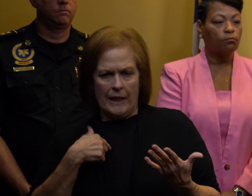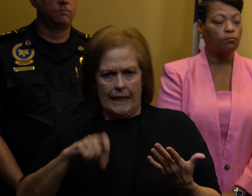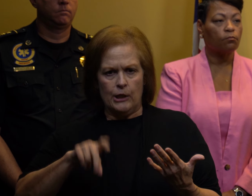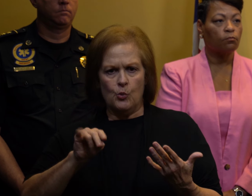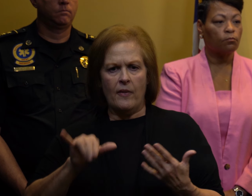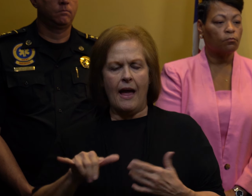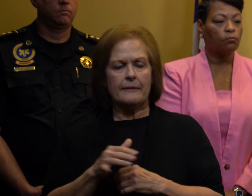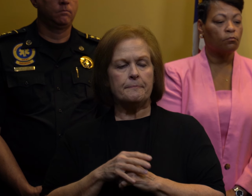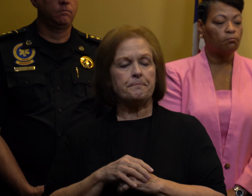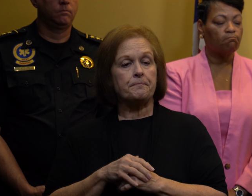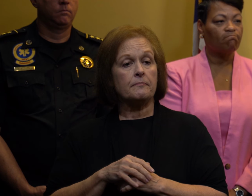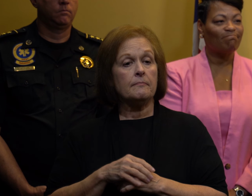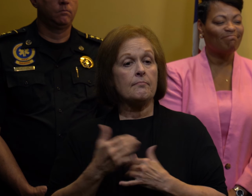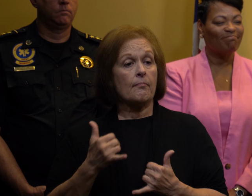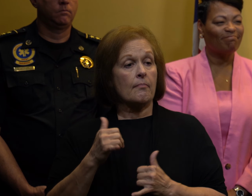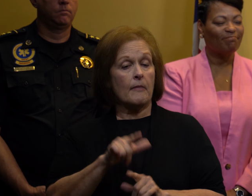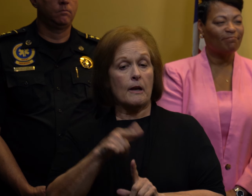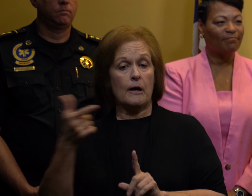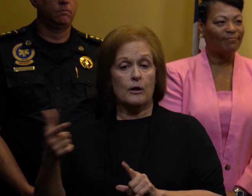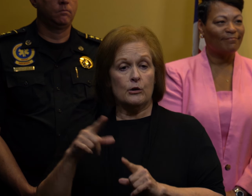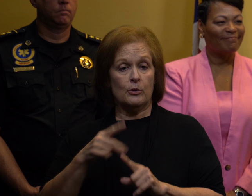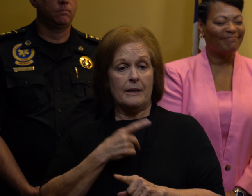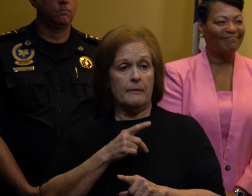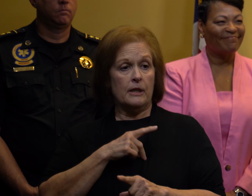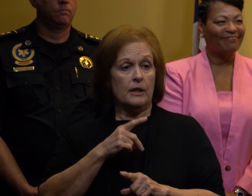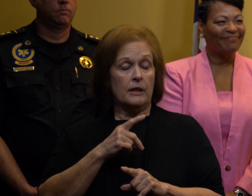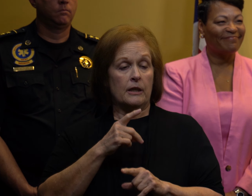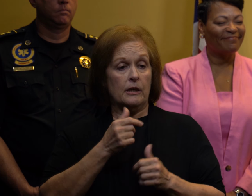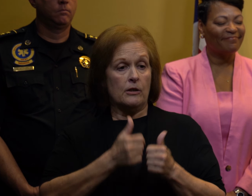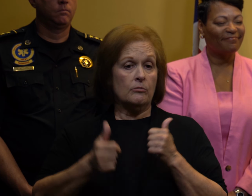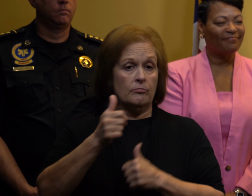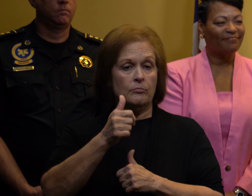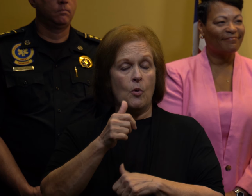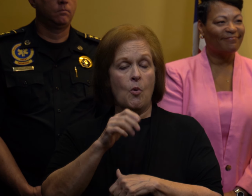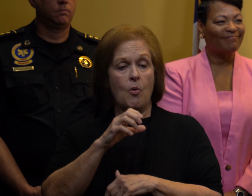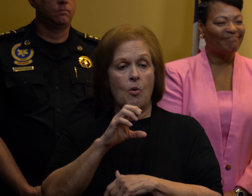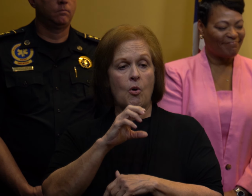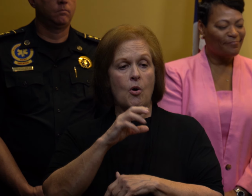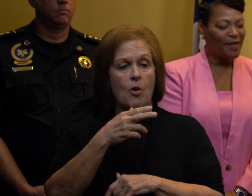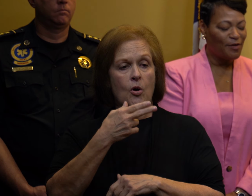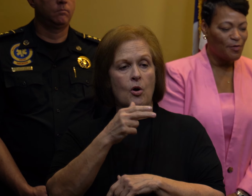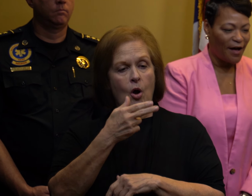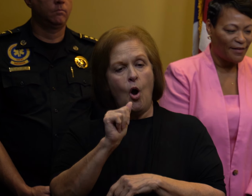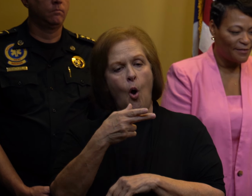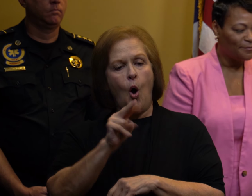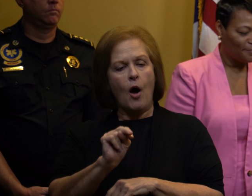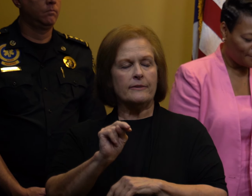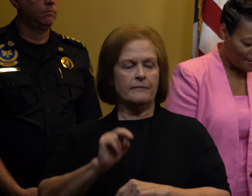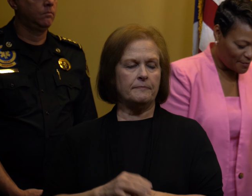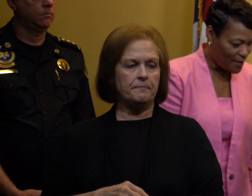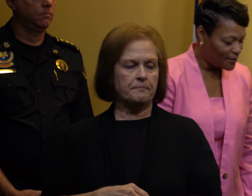situation. With that, I'll turn it over to Deputy Chief Hans Gontier with the New Orleans Police Department. Thank you, Colin.